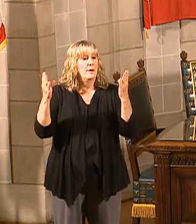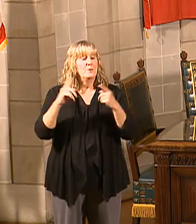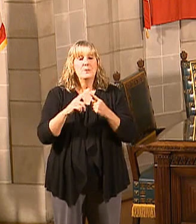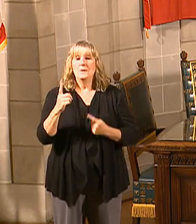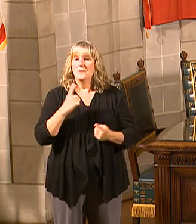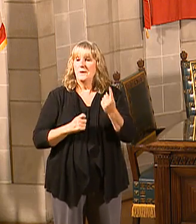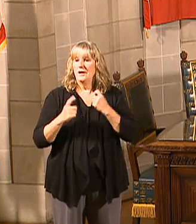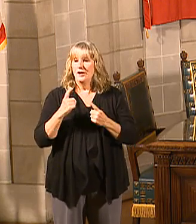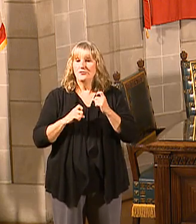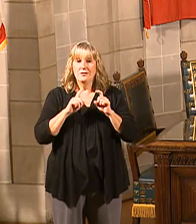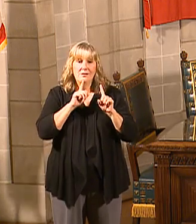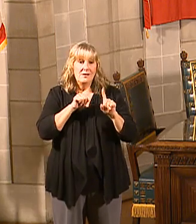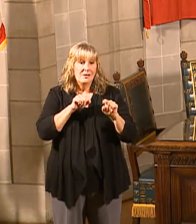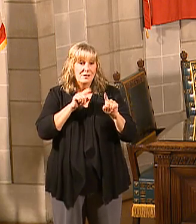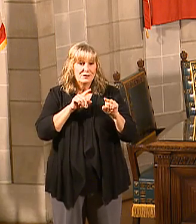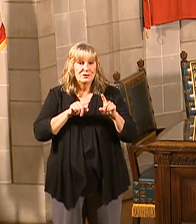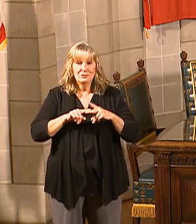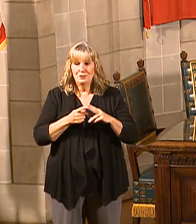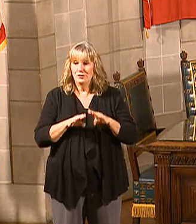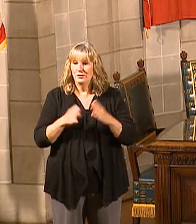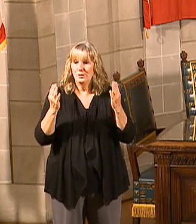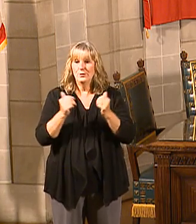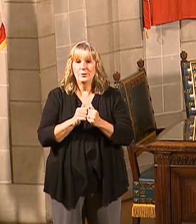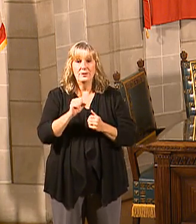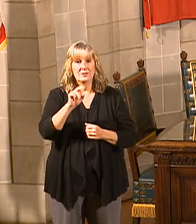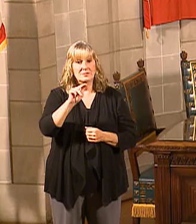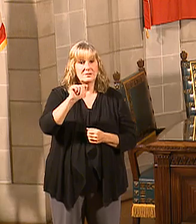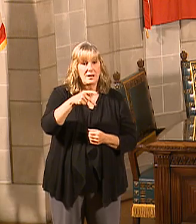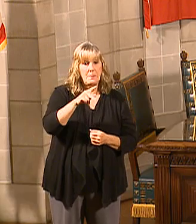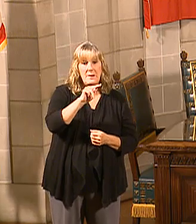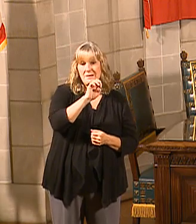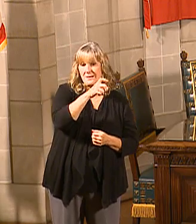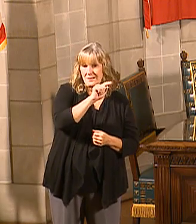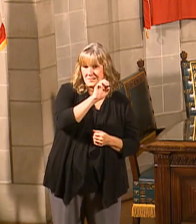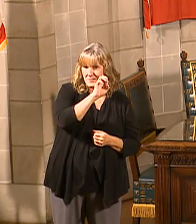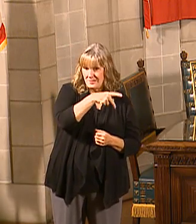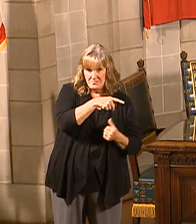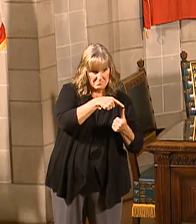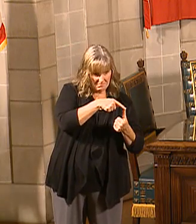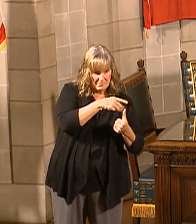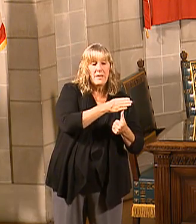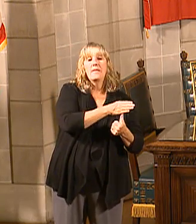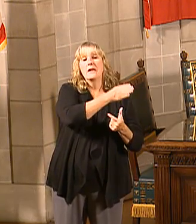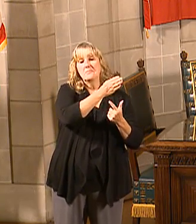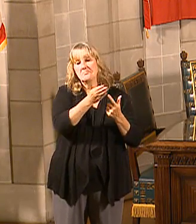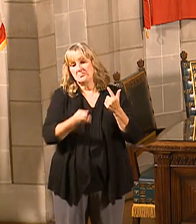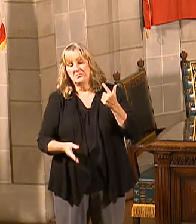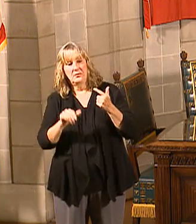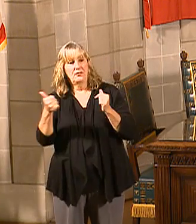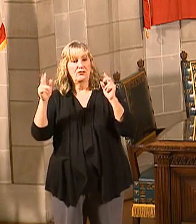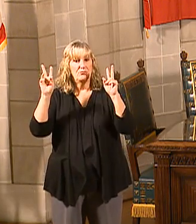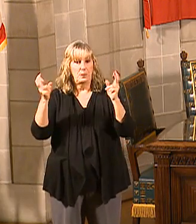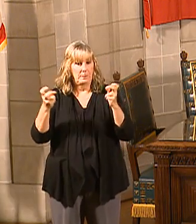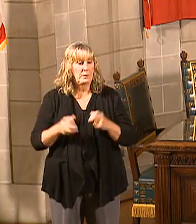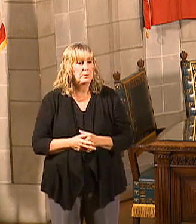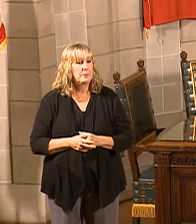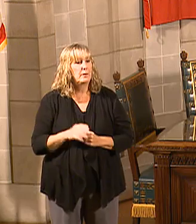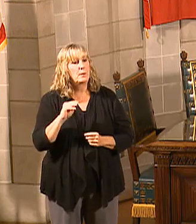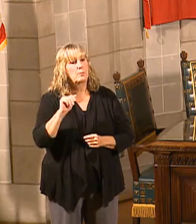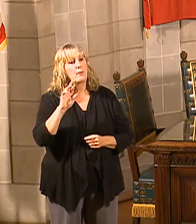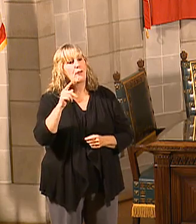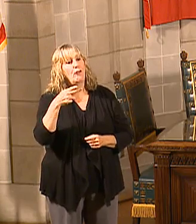questions and answers. And we'll start with SNAP Next Step, and when we're done with that one, we'll move on to other topics. Yeah,